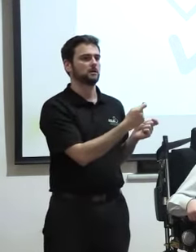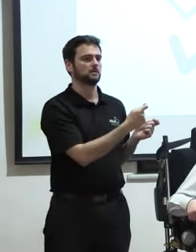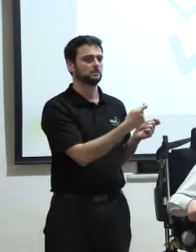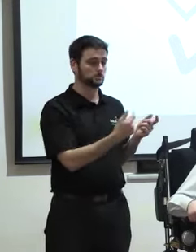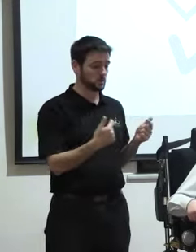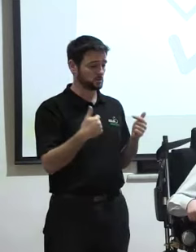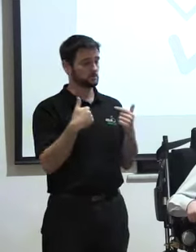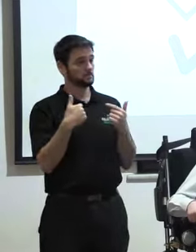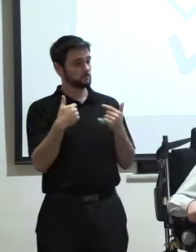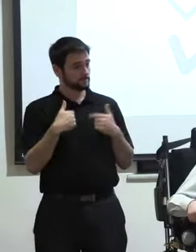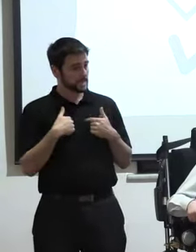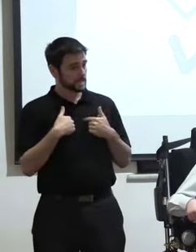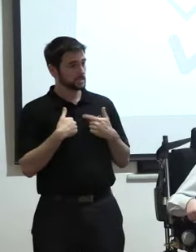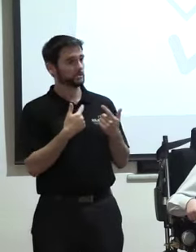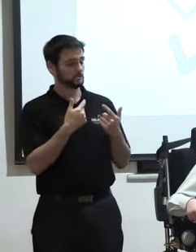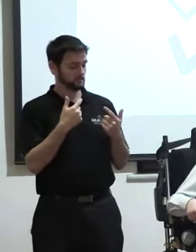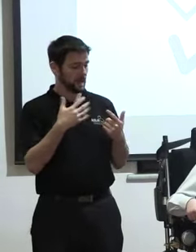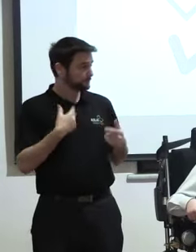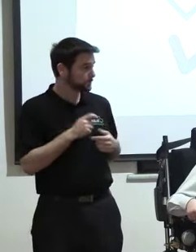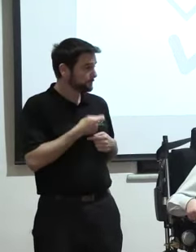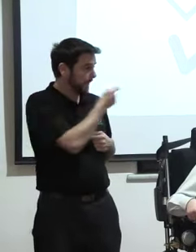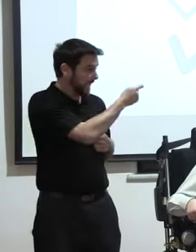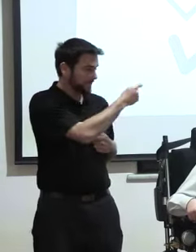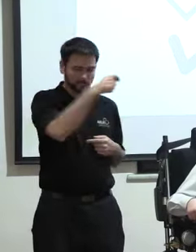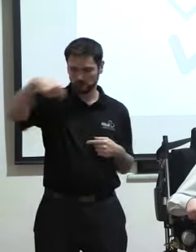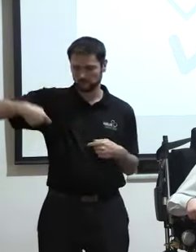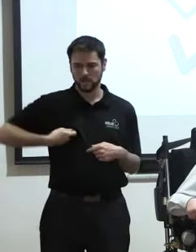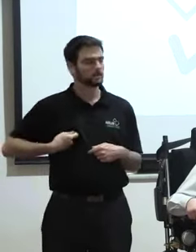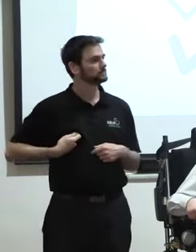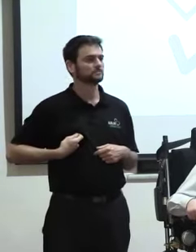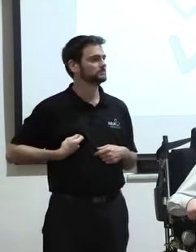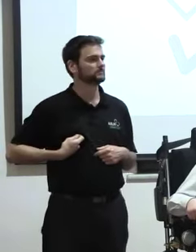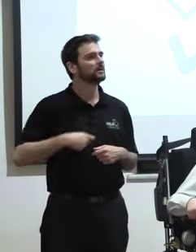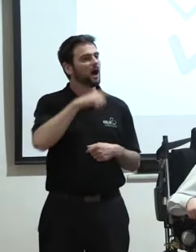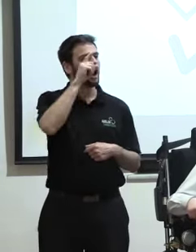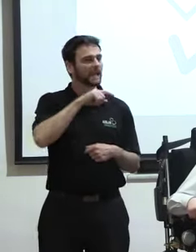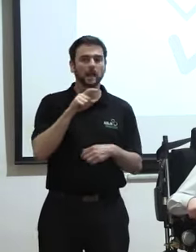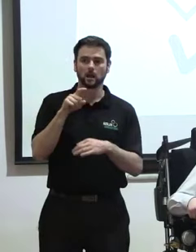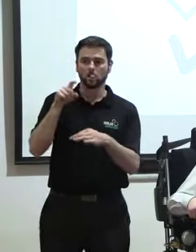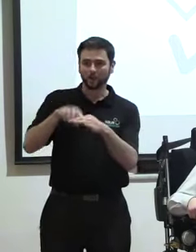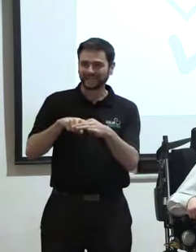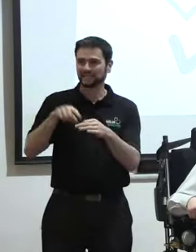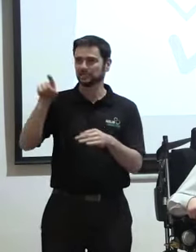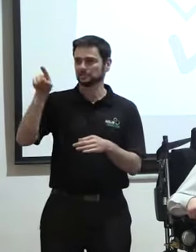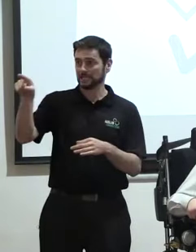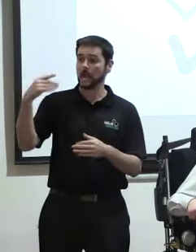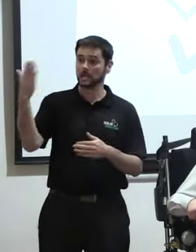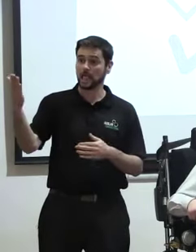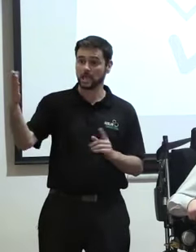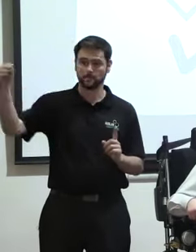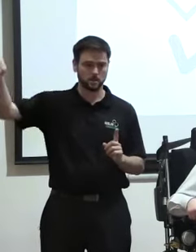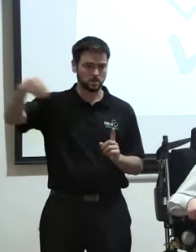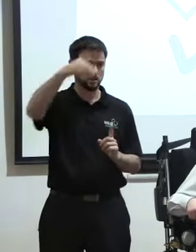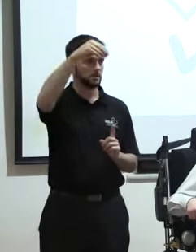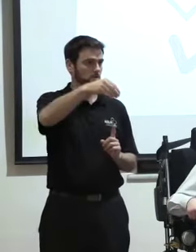money when I get the invoice rather than when I make the payment. So some people are a bit worried that they thought they had to pay first and be reimbursed